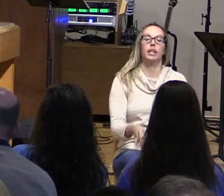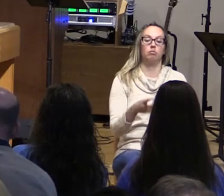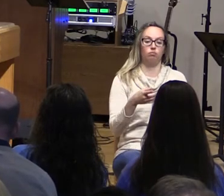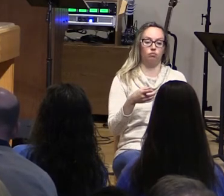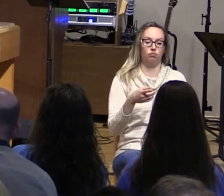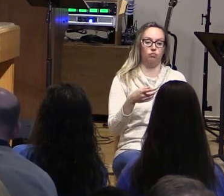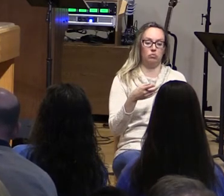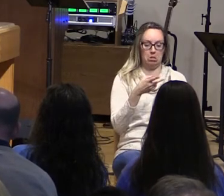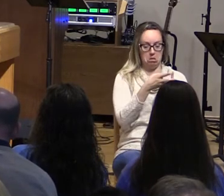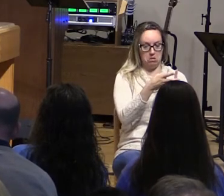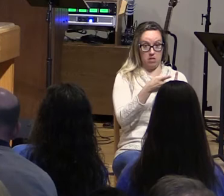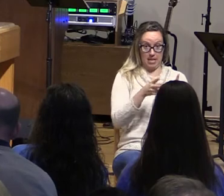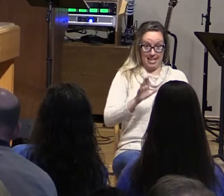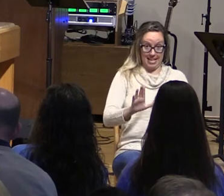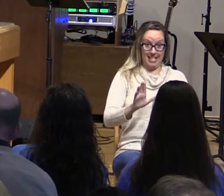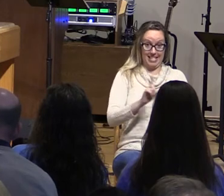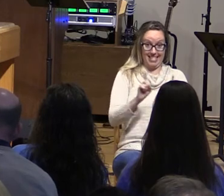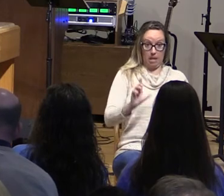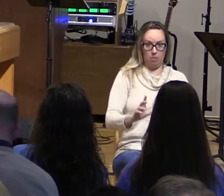his disciples